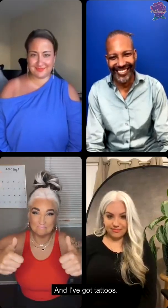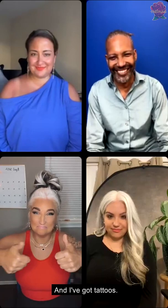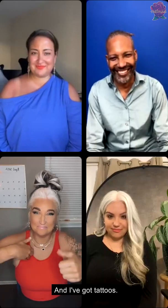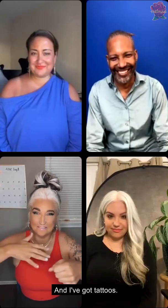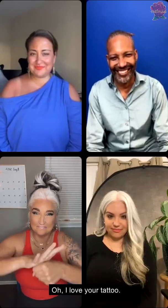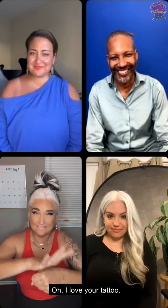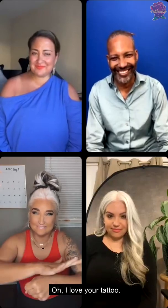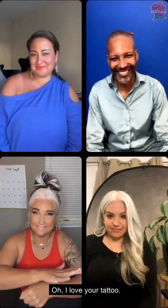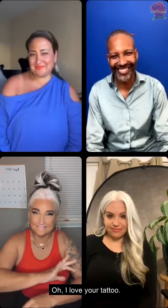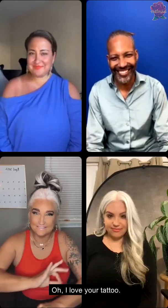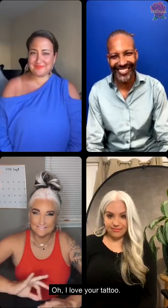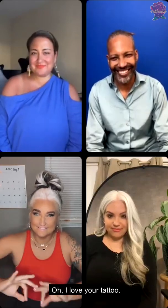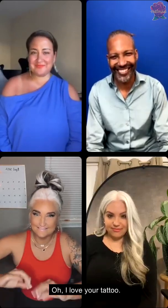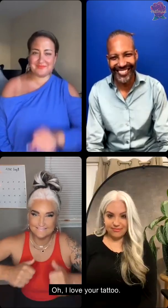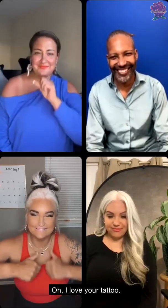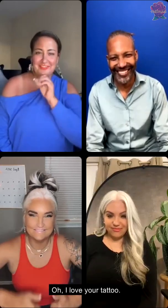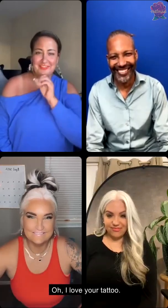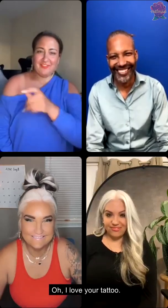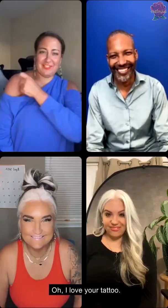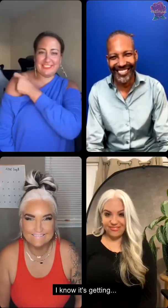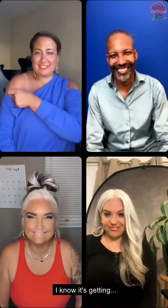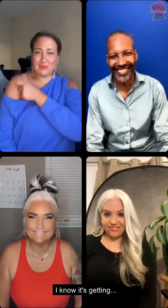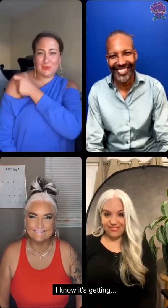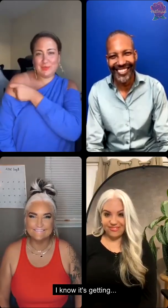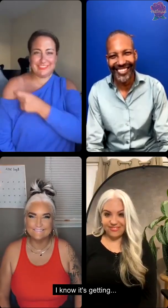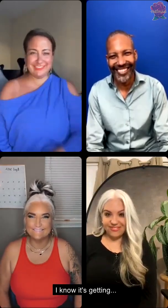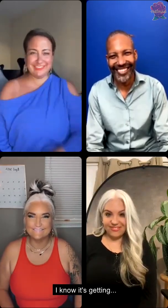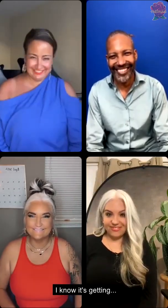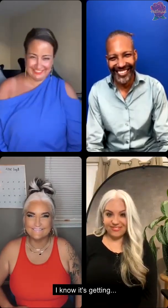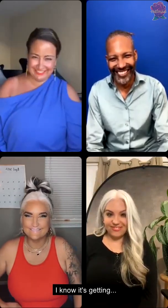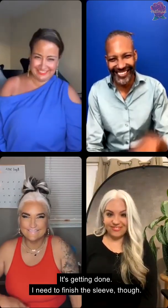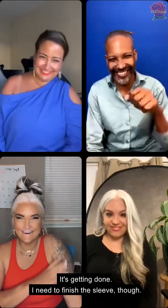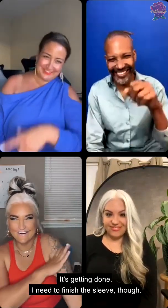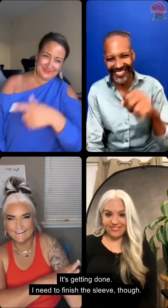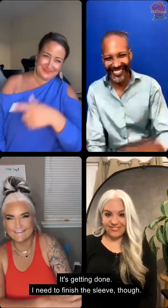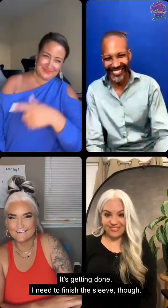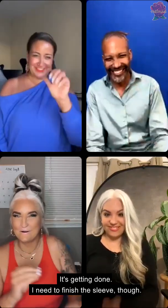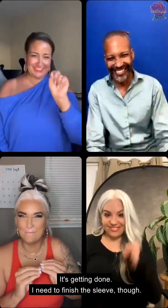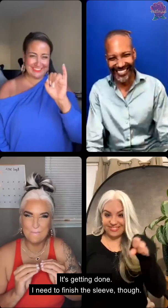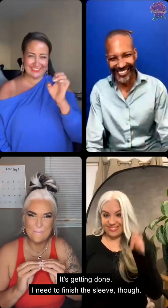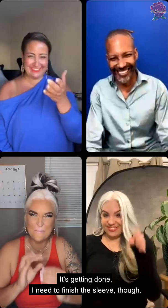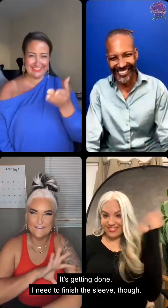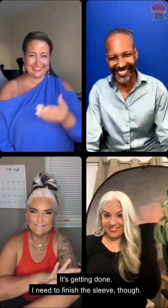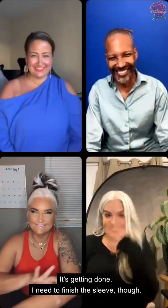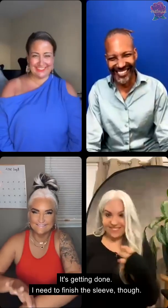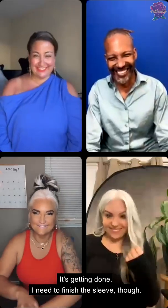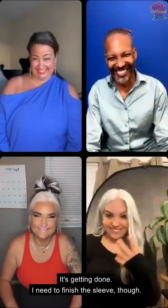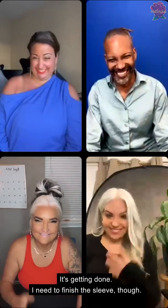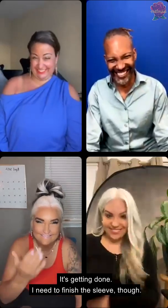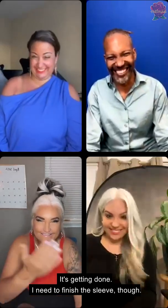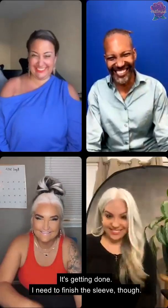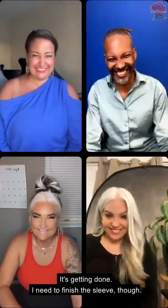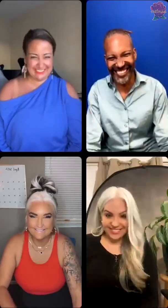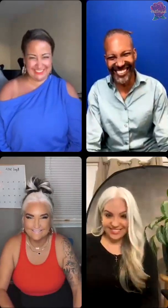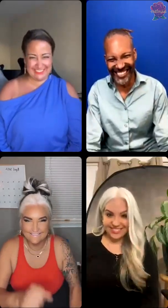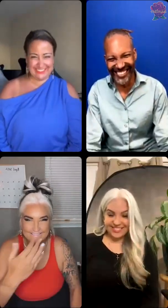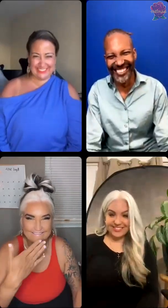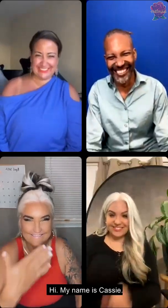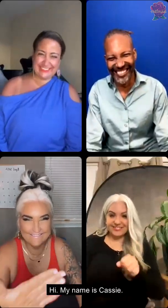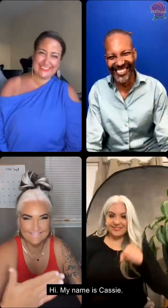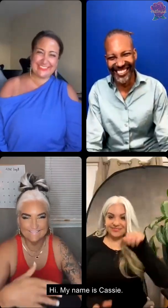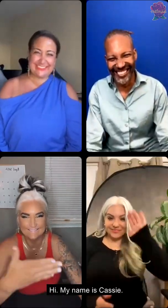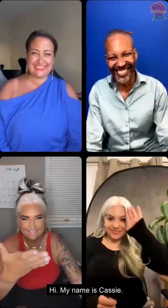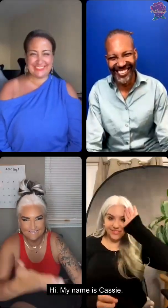and I've got tattoos. Is that enough? Oh, I love your tattoo. I know it's getting done. I need to sleeve out